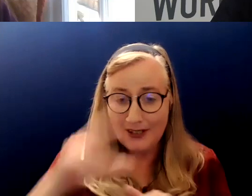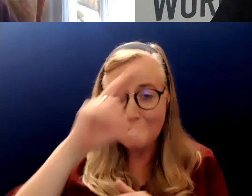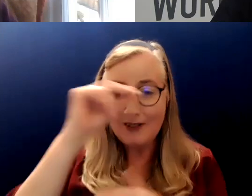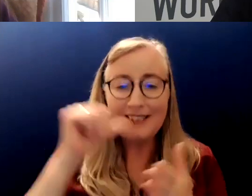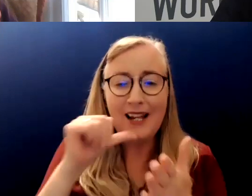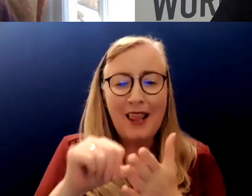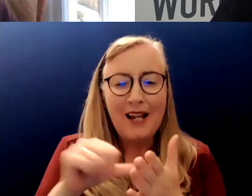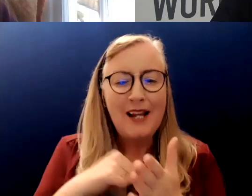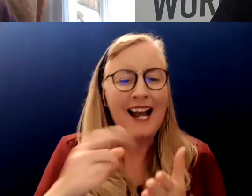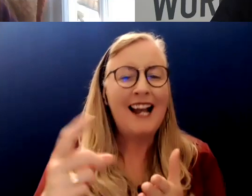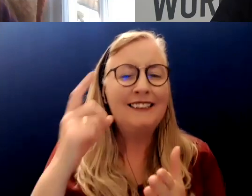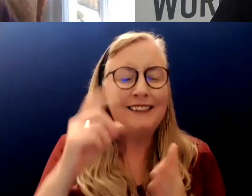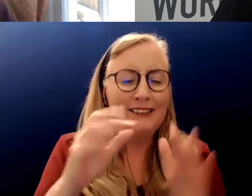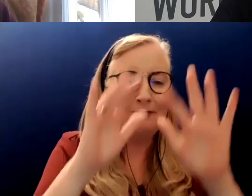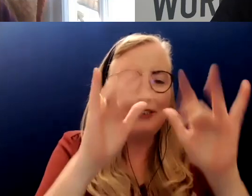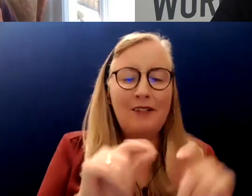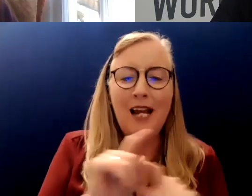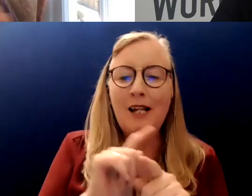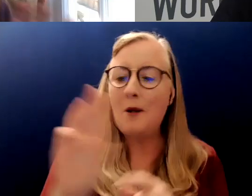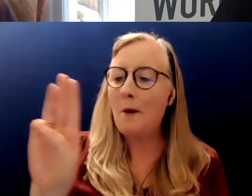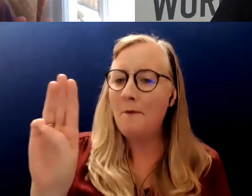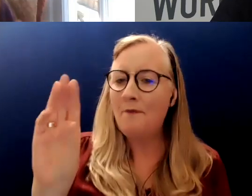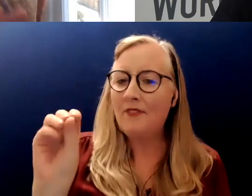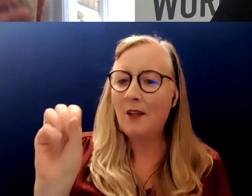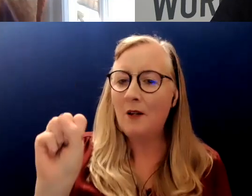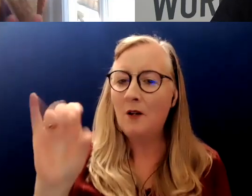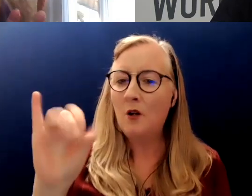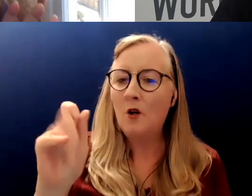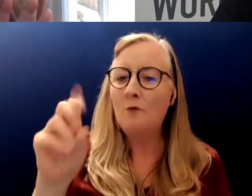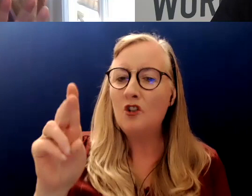I typed out some position papers to send to some deaf